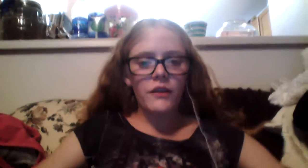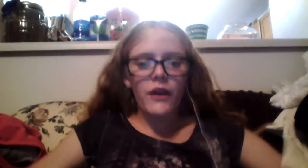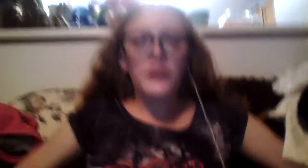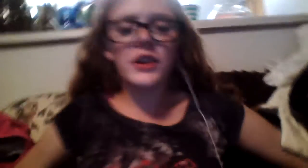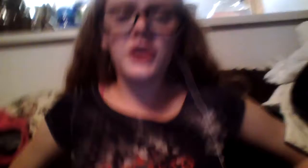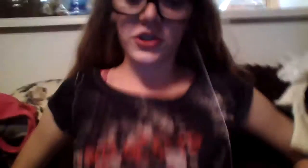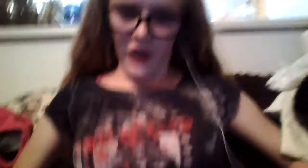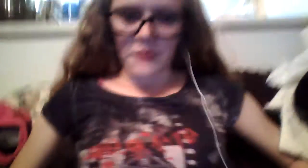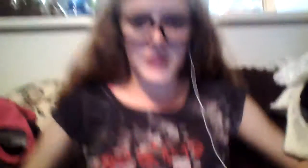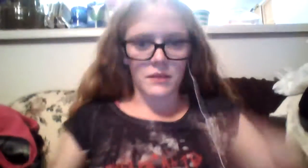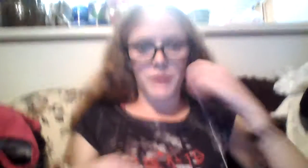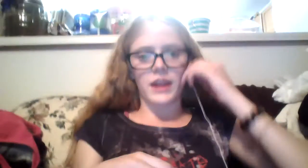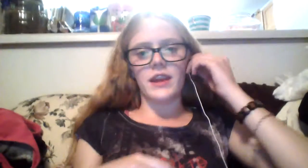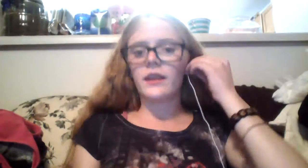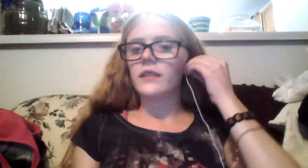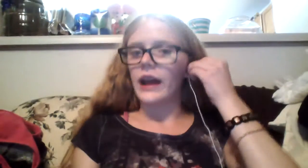I were to describe somebody,